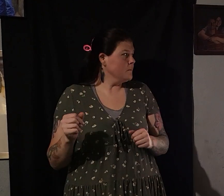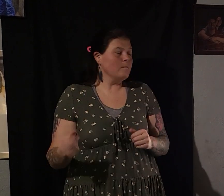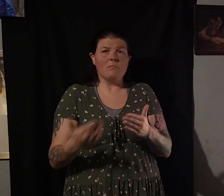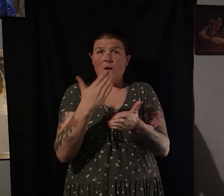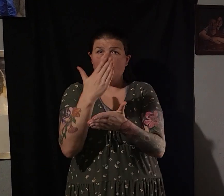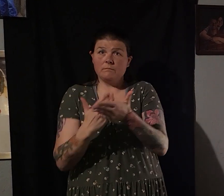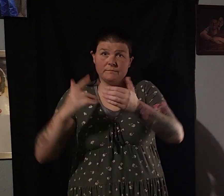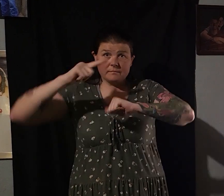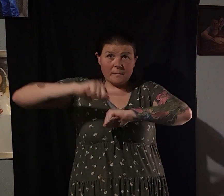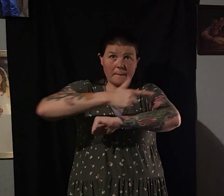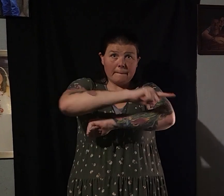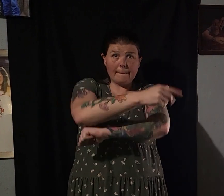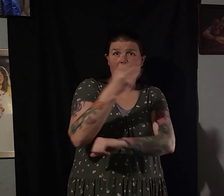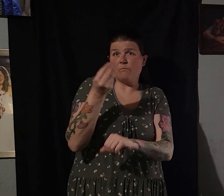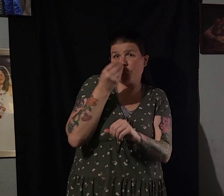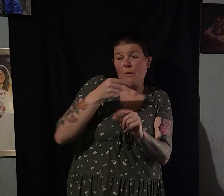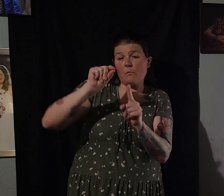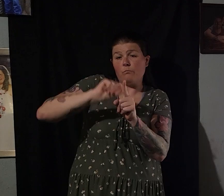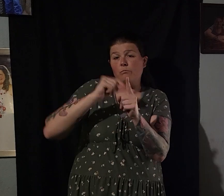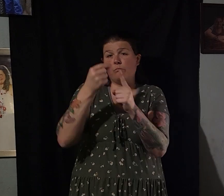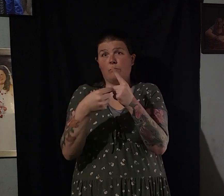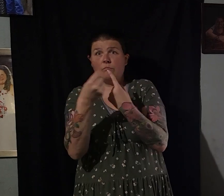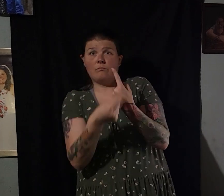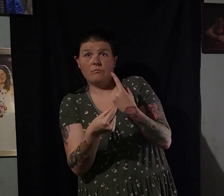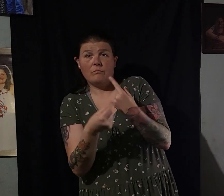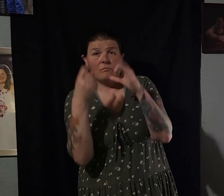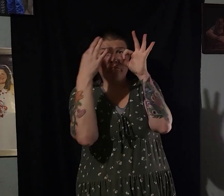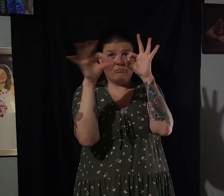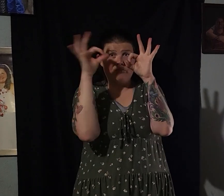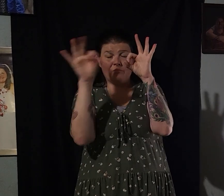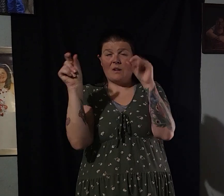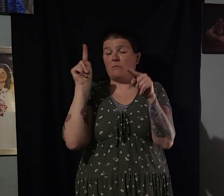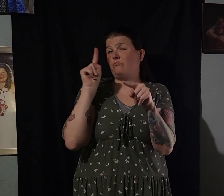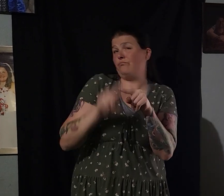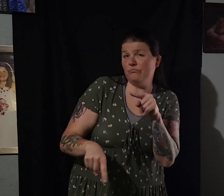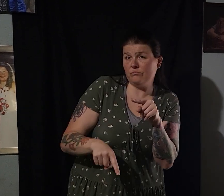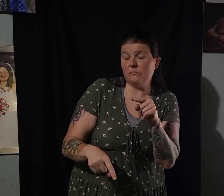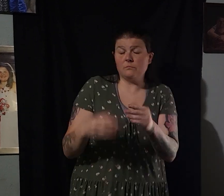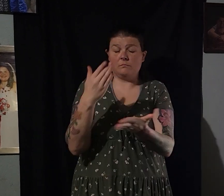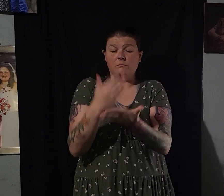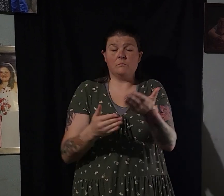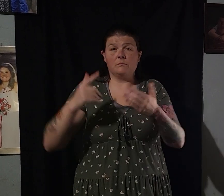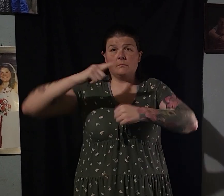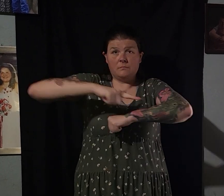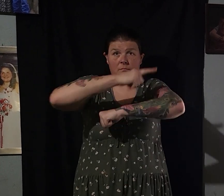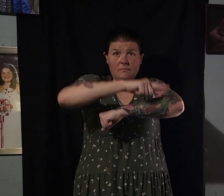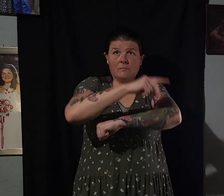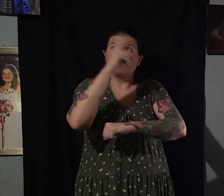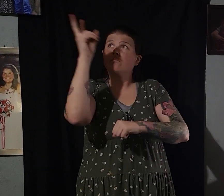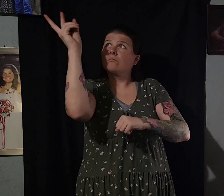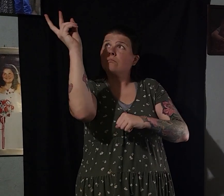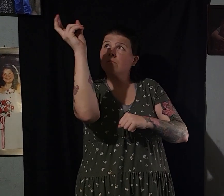Some lizards eat bananas. Chameleons don't. Some lizards walk upside down on the